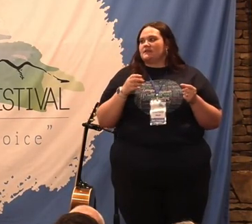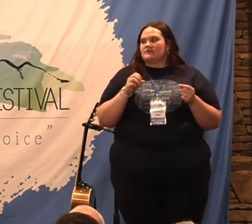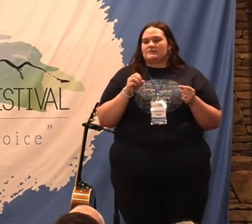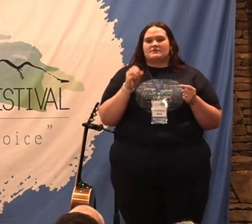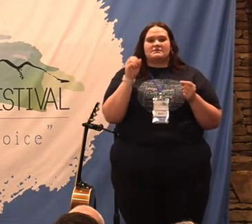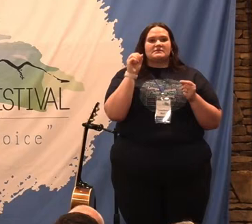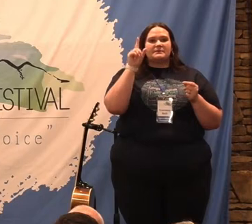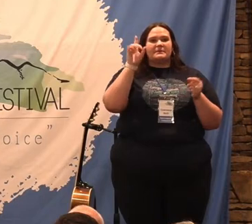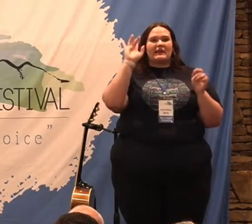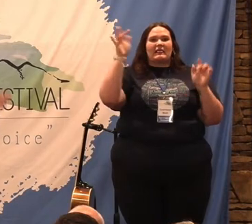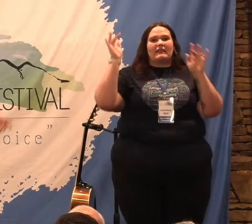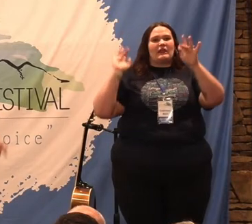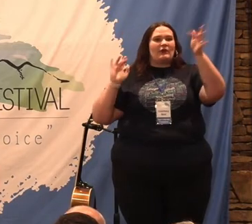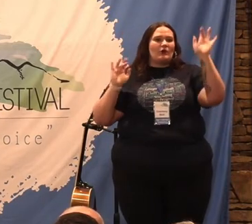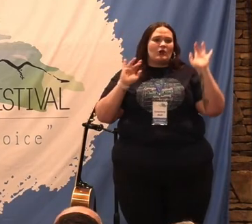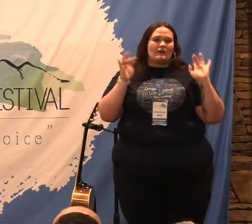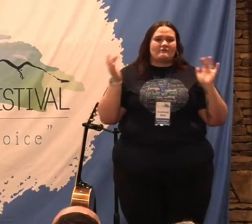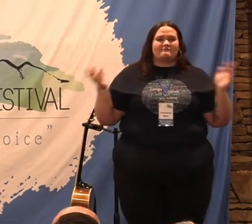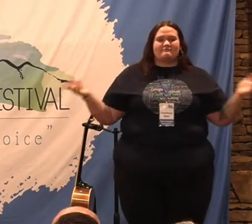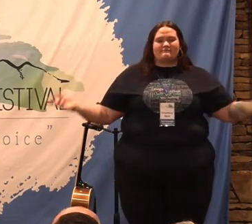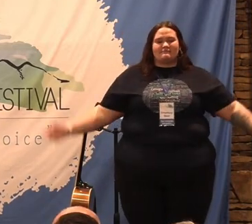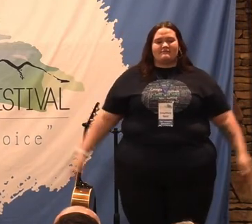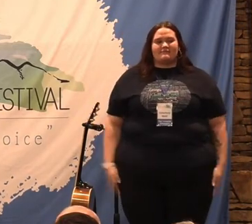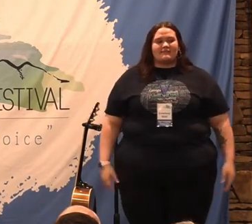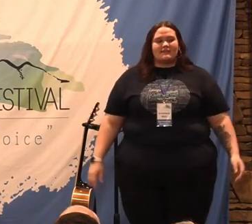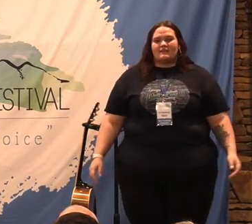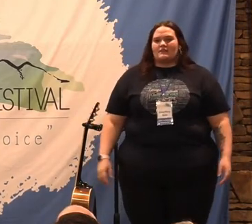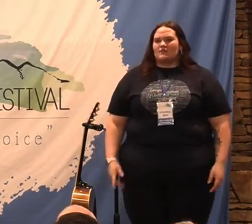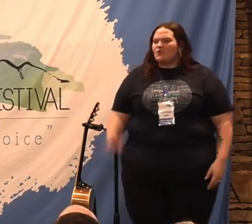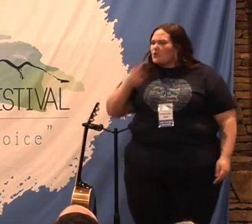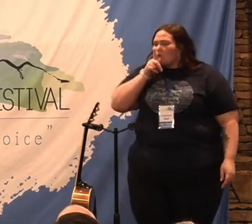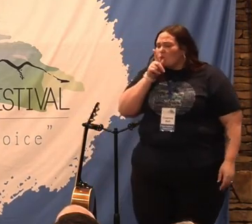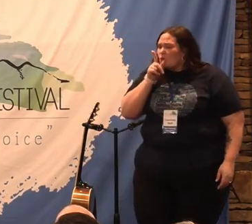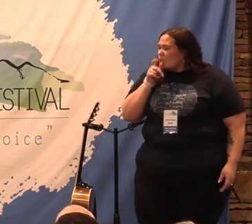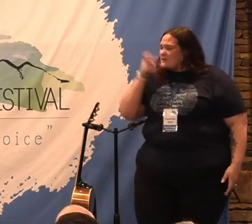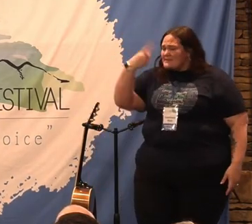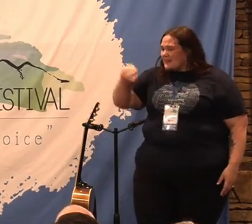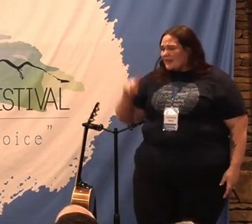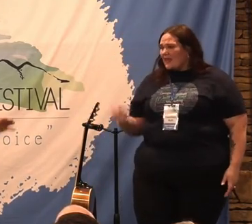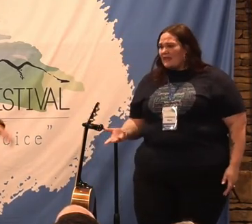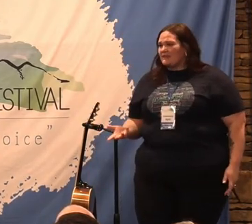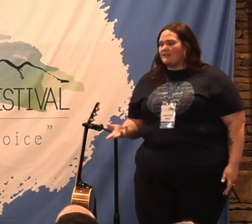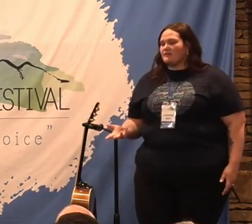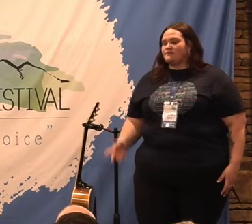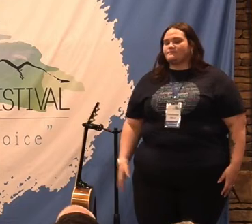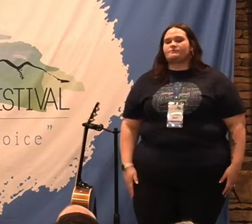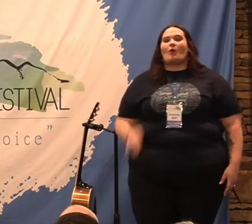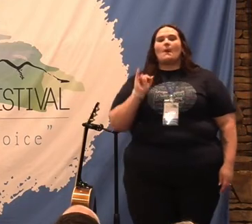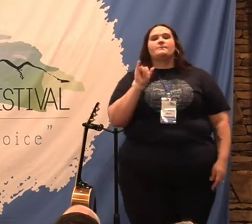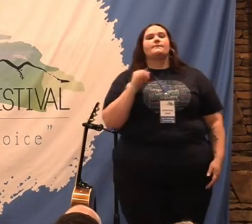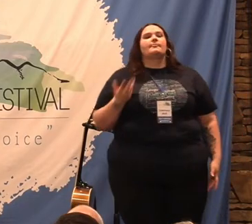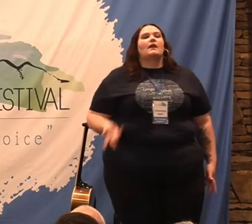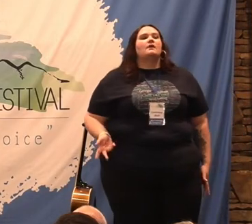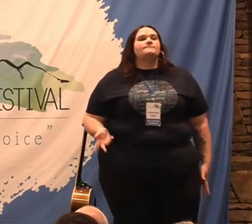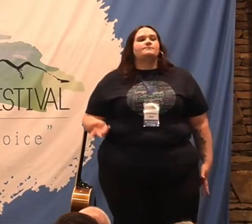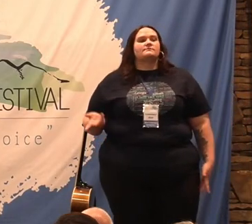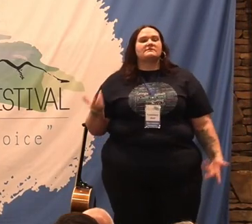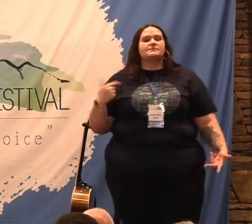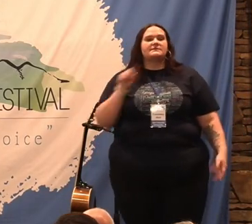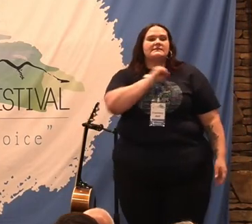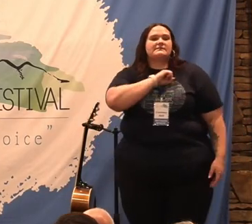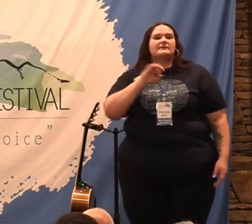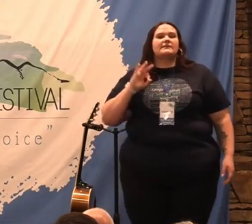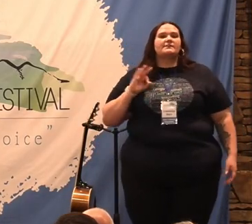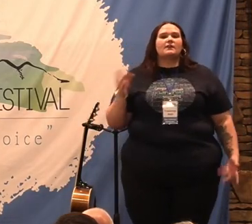glitter. Is this they you keep referring to? Oh, it's the faculty. The